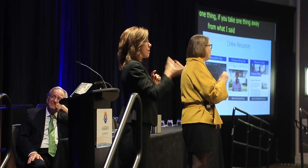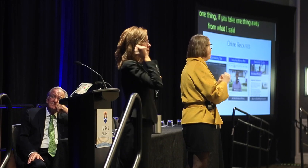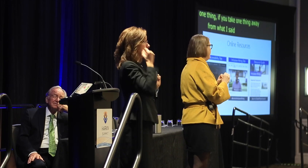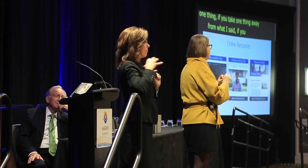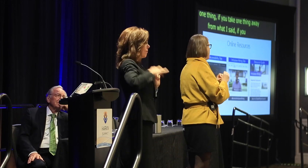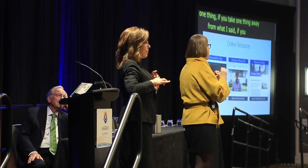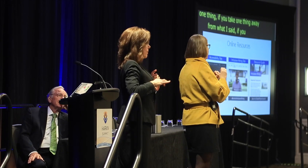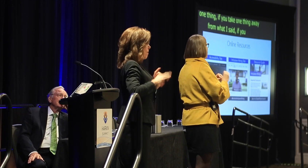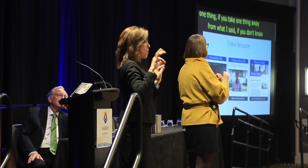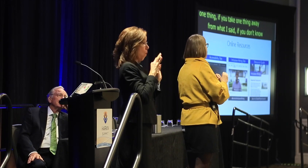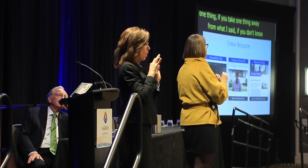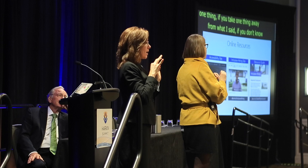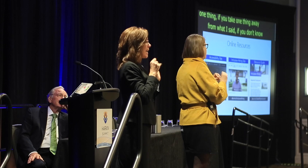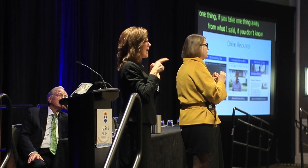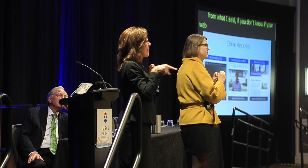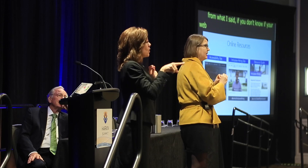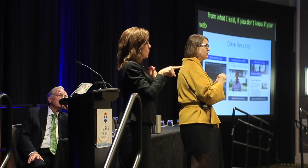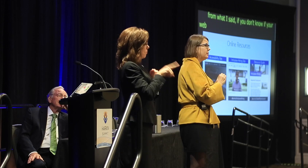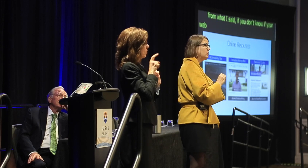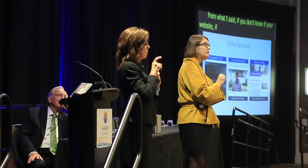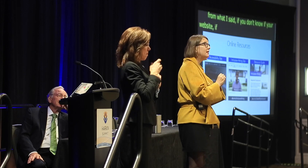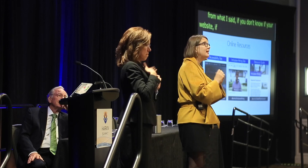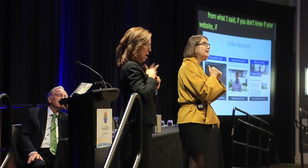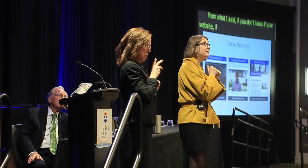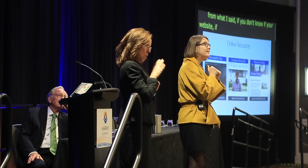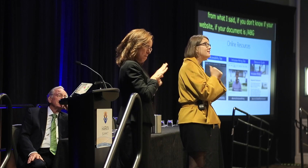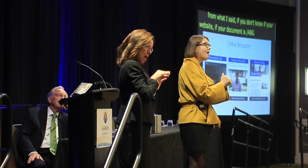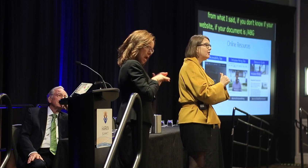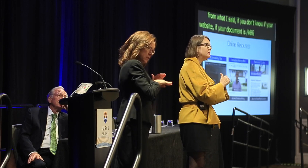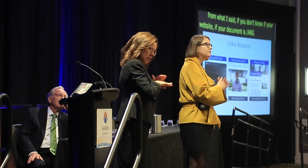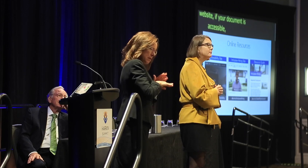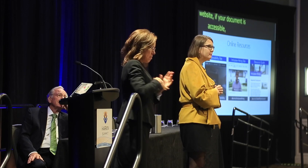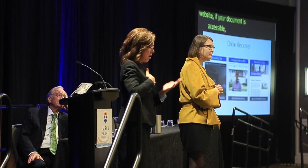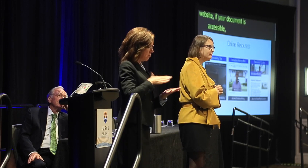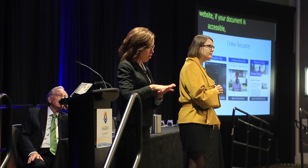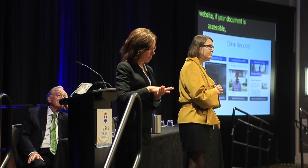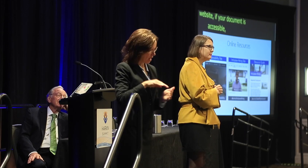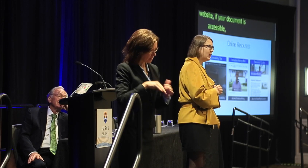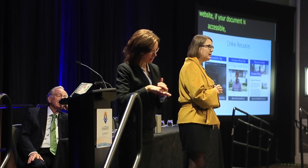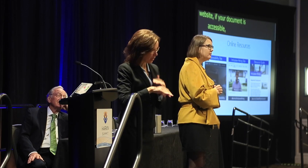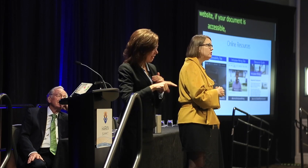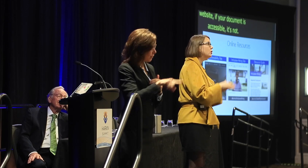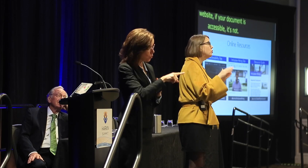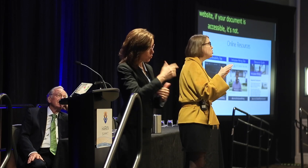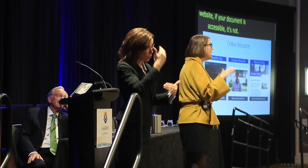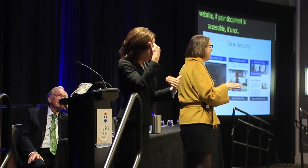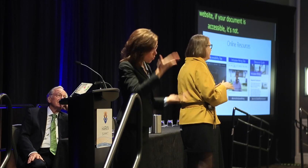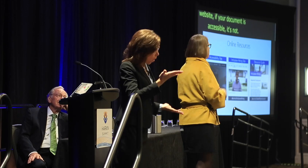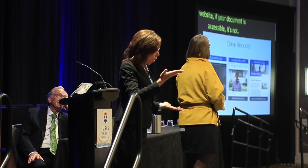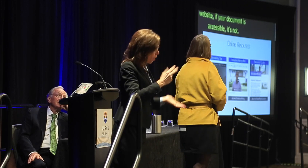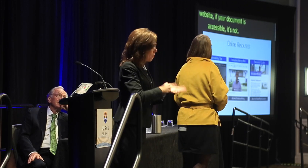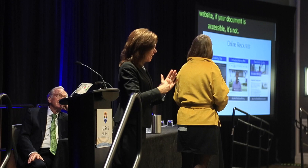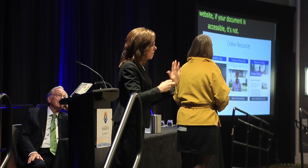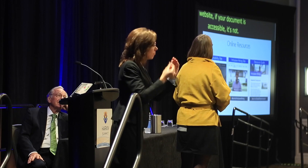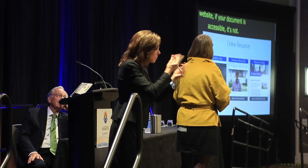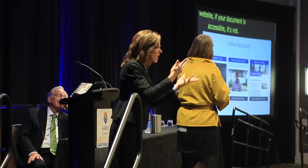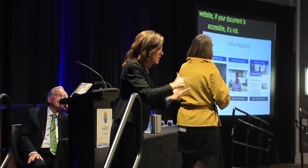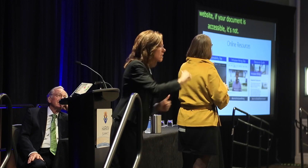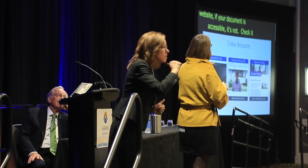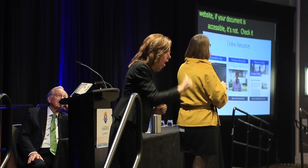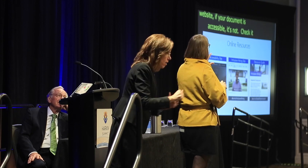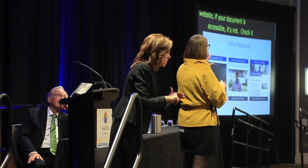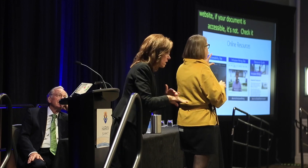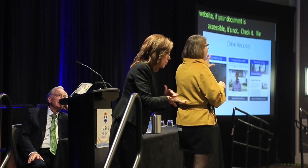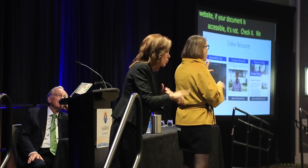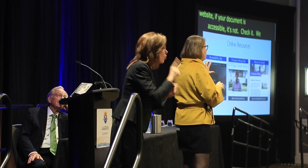know if your website, if your document is accessible, it's not, right? So check it. We put